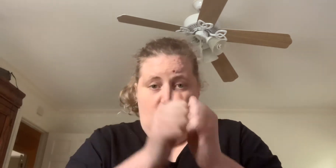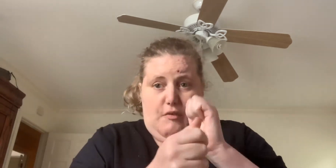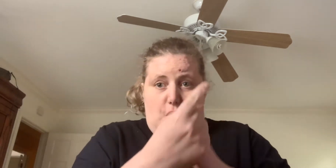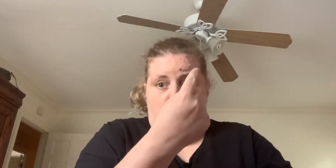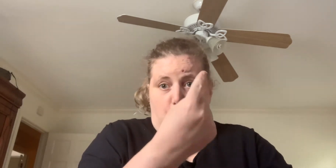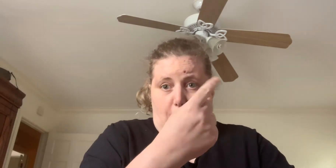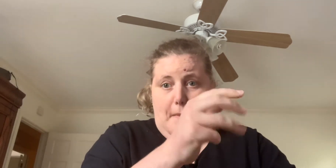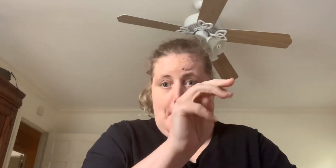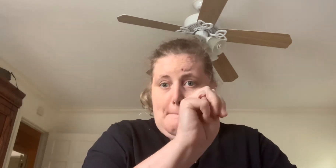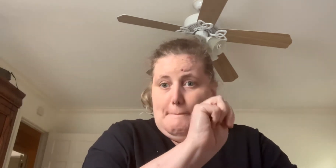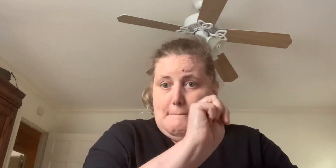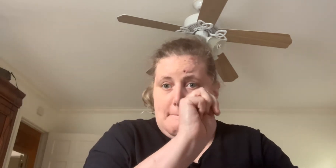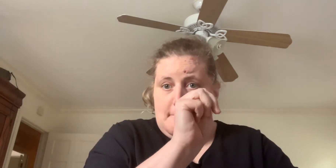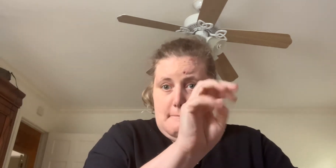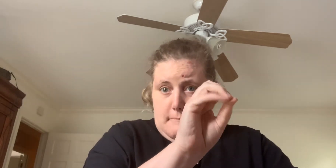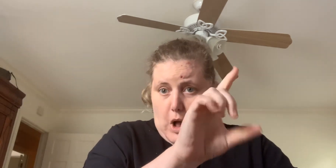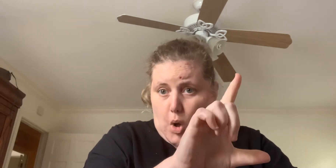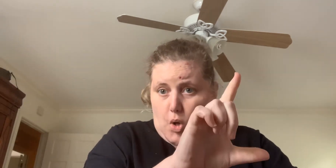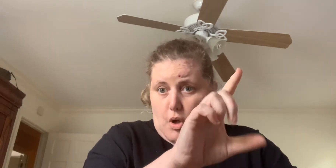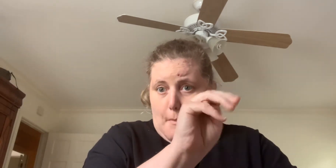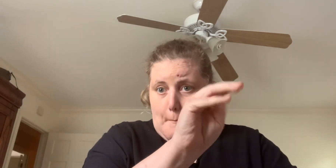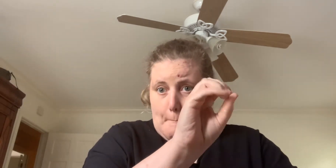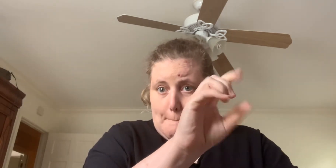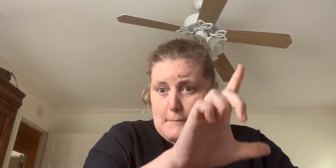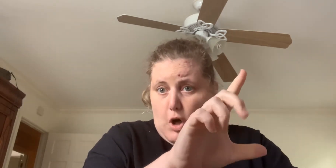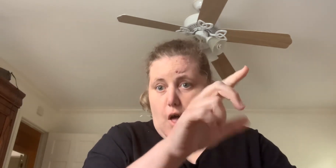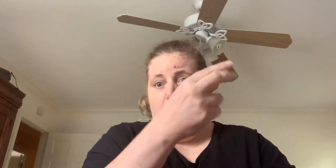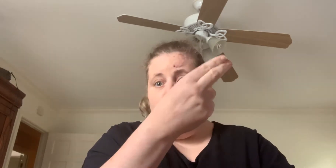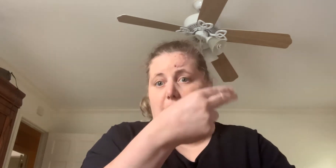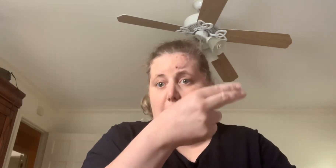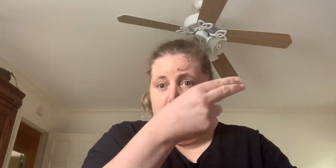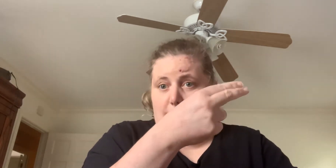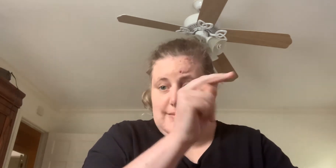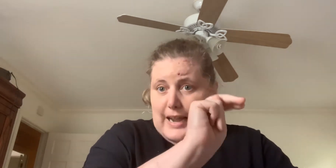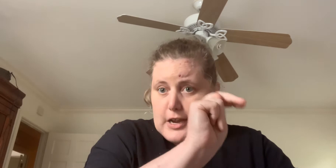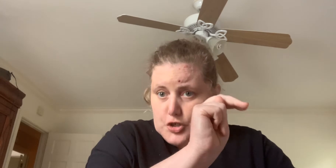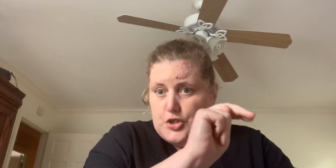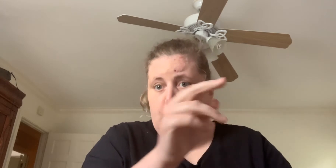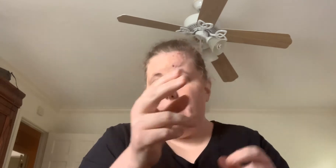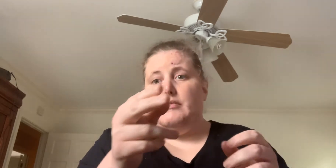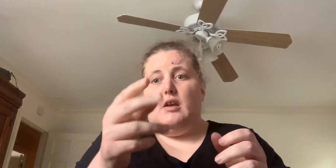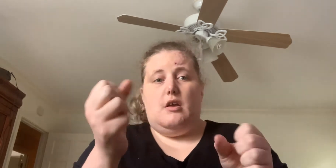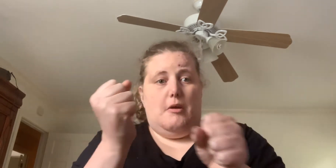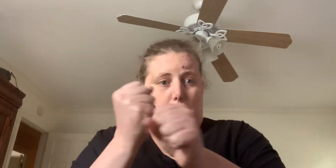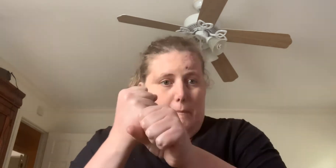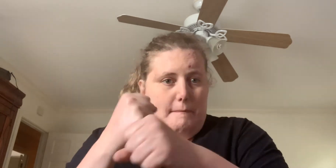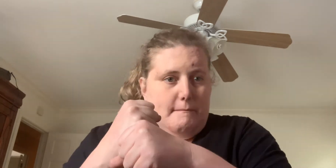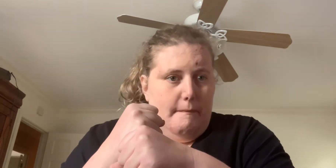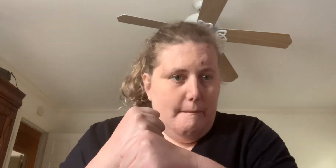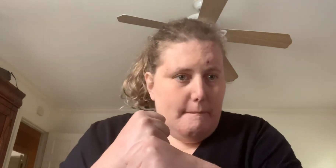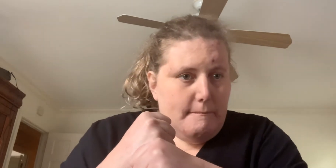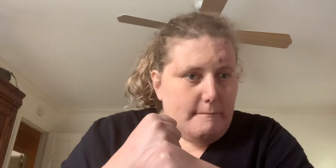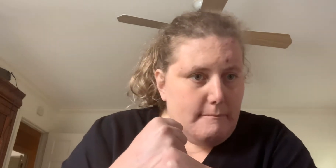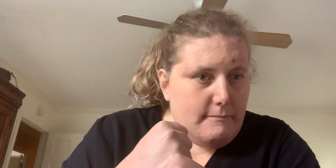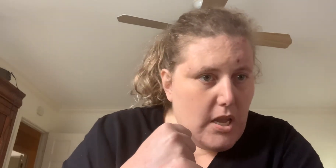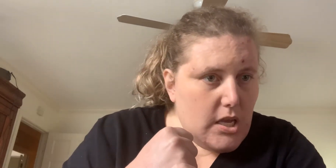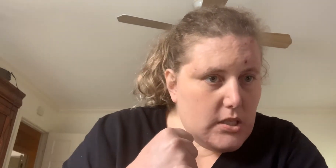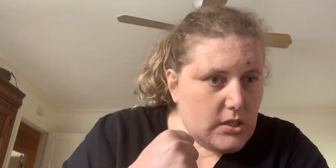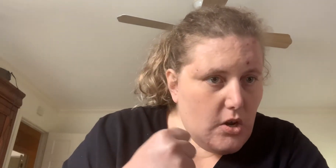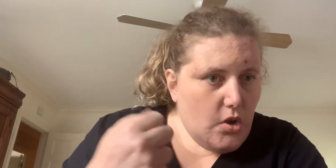ratios. So there's another one. We could want to know, for every nitrogen that's produced, that reacts, how many ammonias are